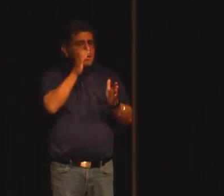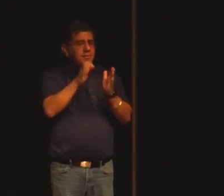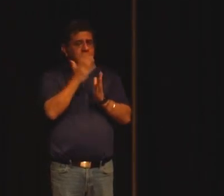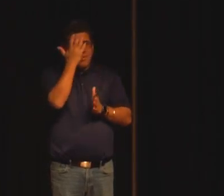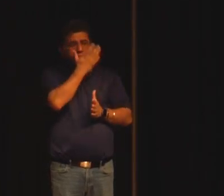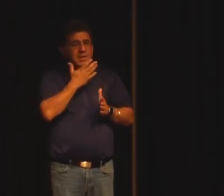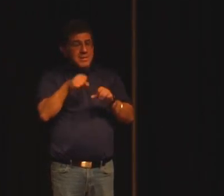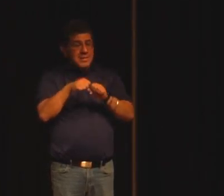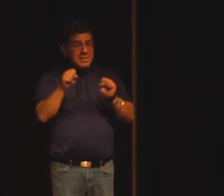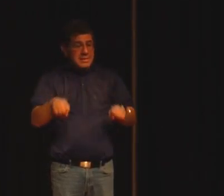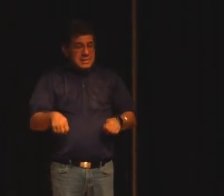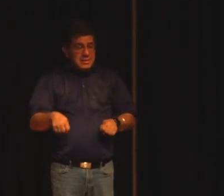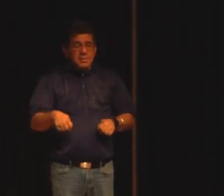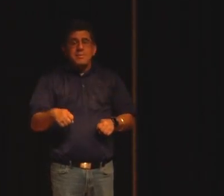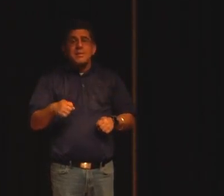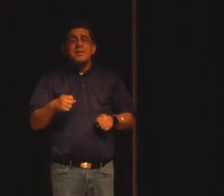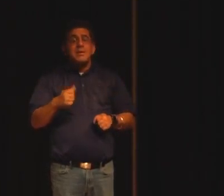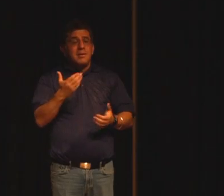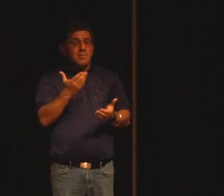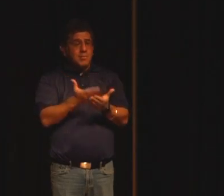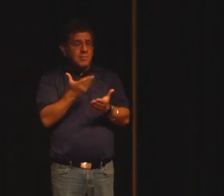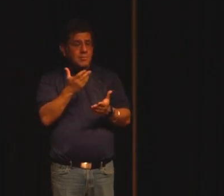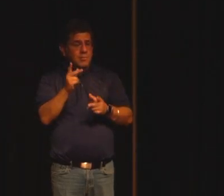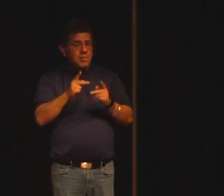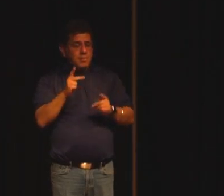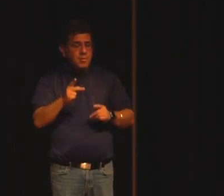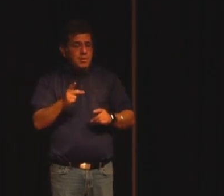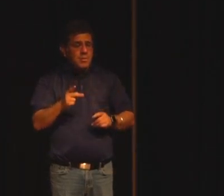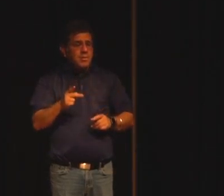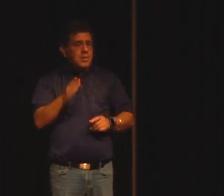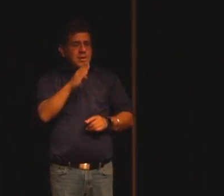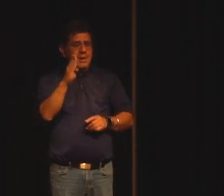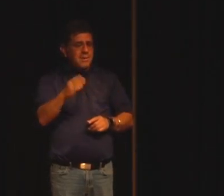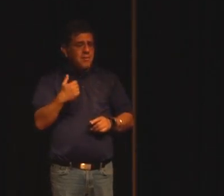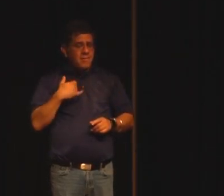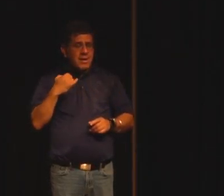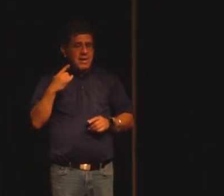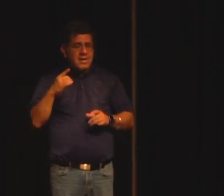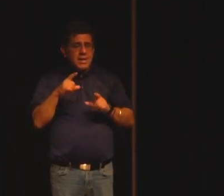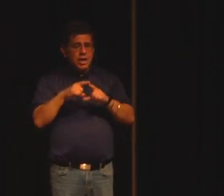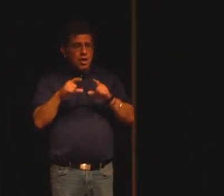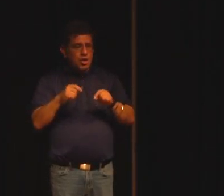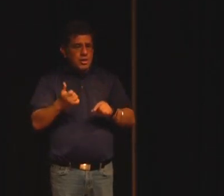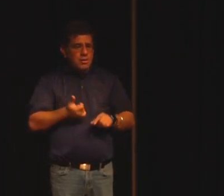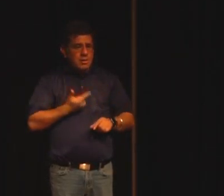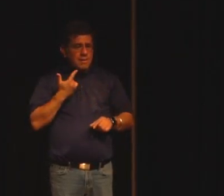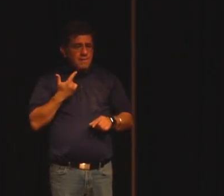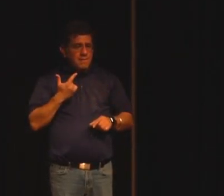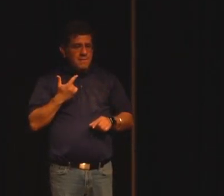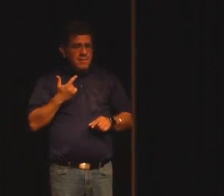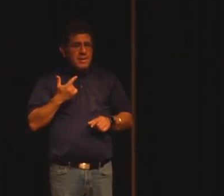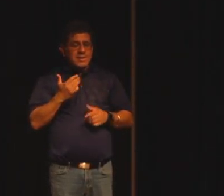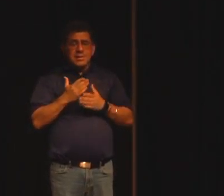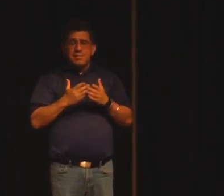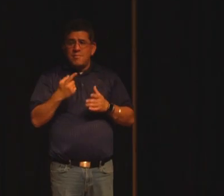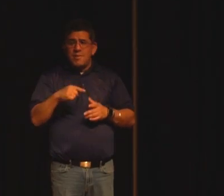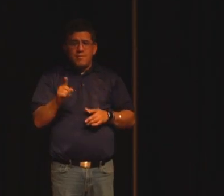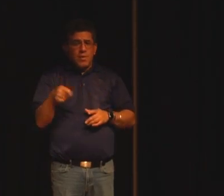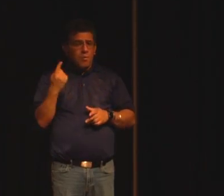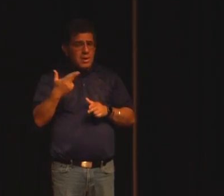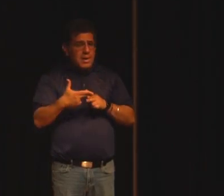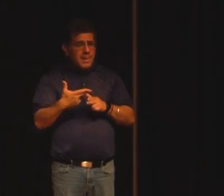its system so that they can authenticate people who have never had an ID card in their life. Some of them only have